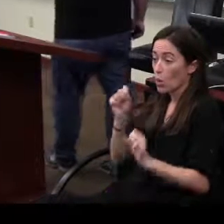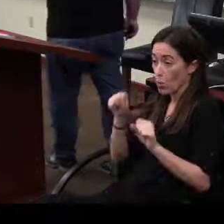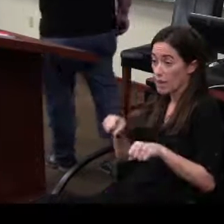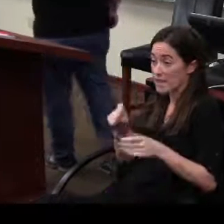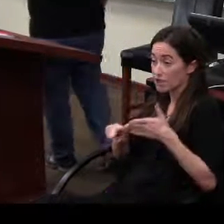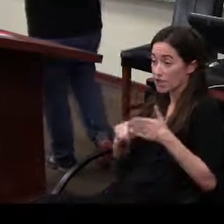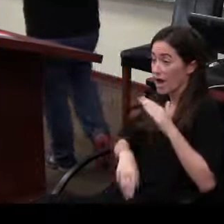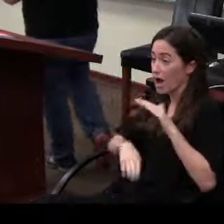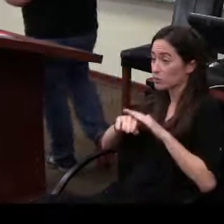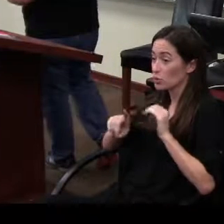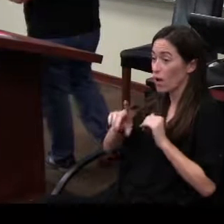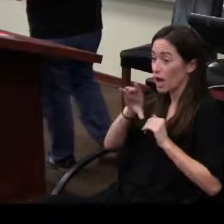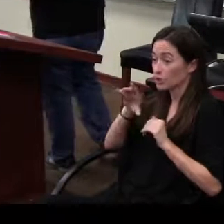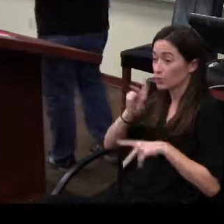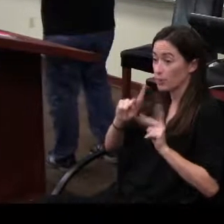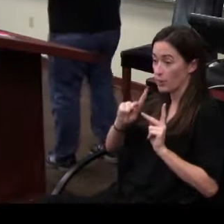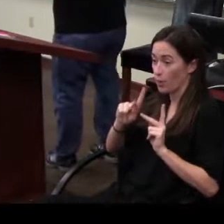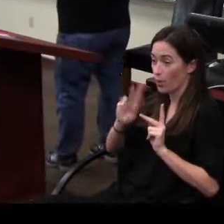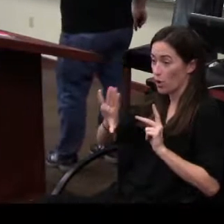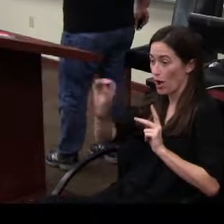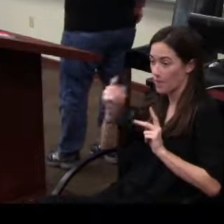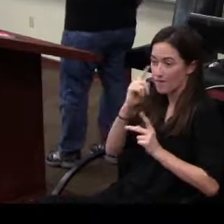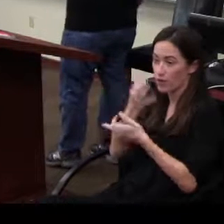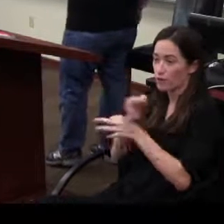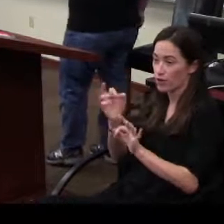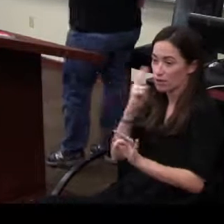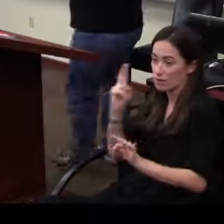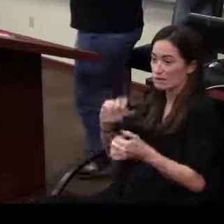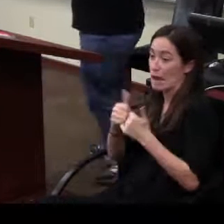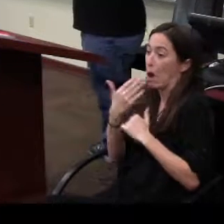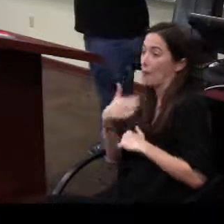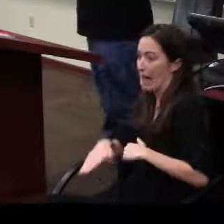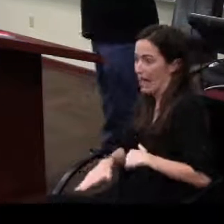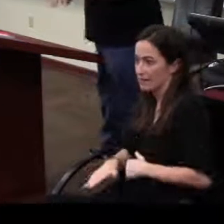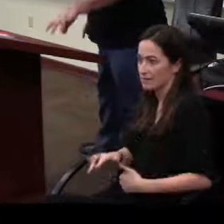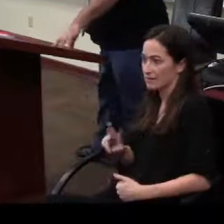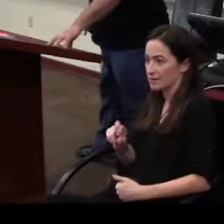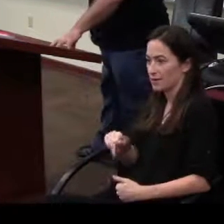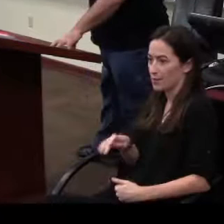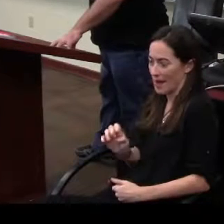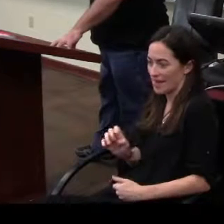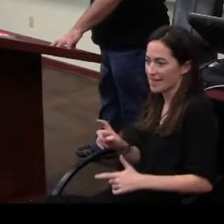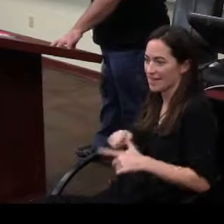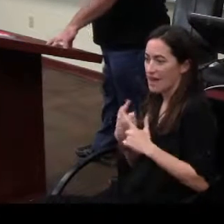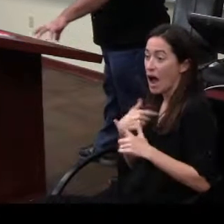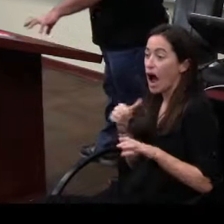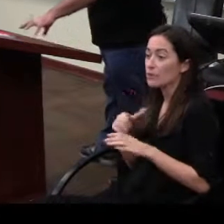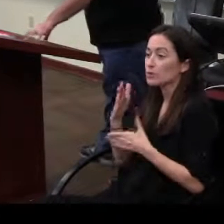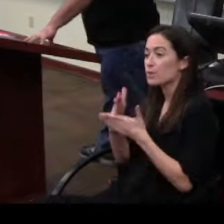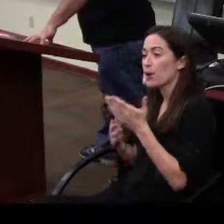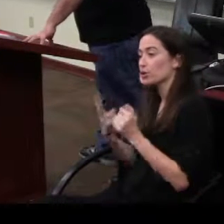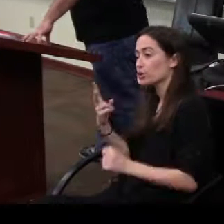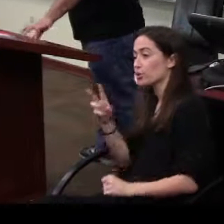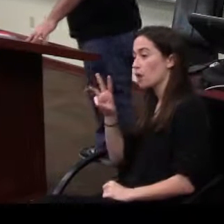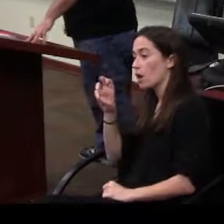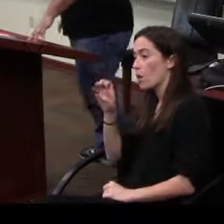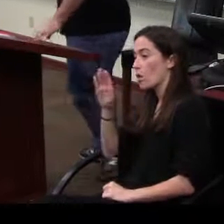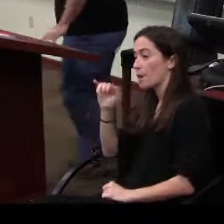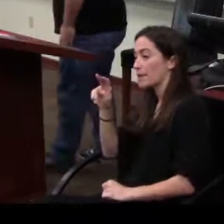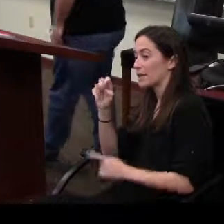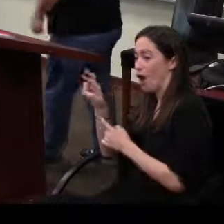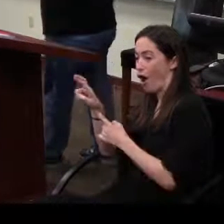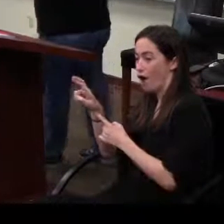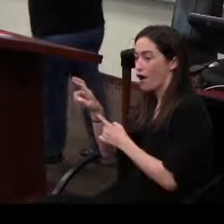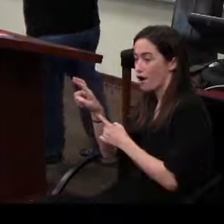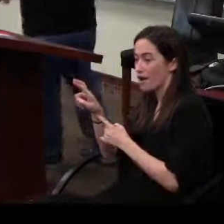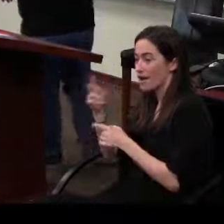it really is. These are all free again. Hostage rescue manual. I'm doing part two of a webinar next week on the hostage